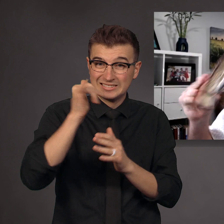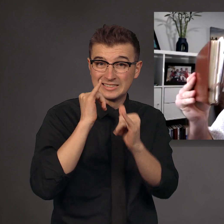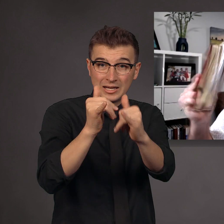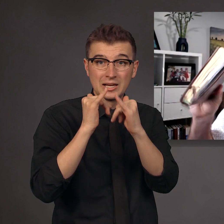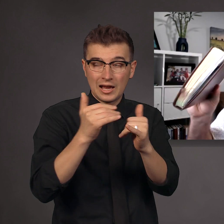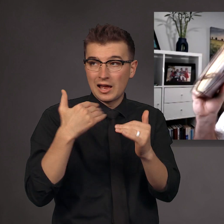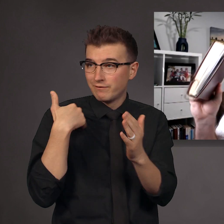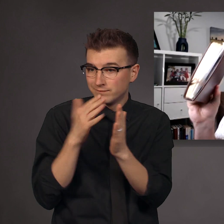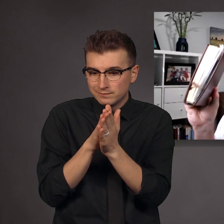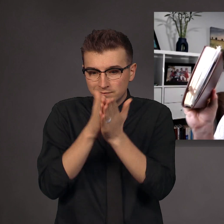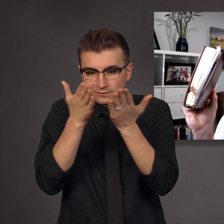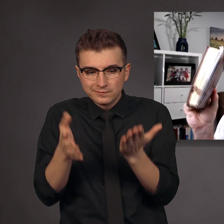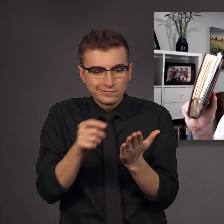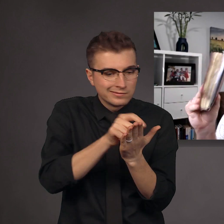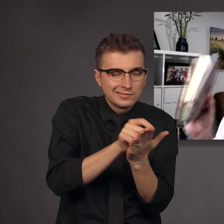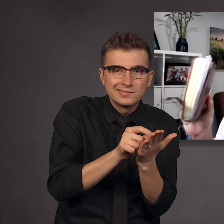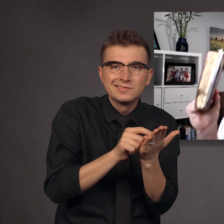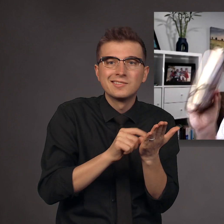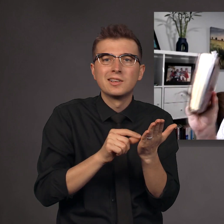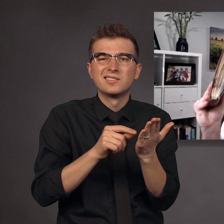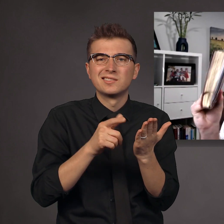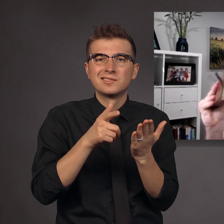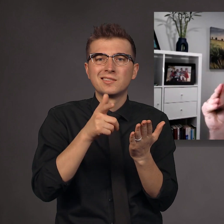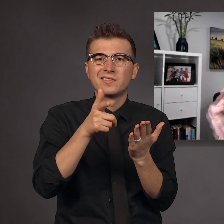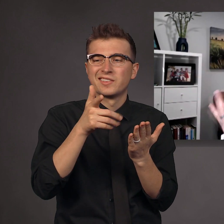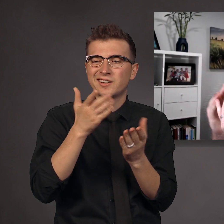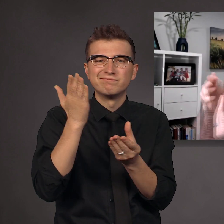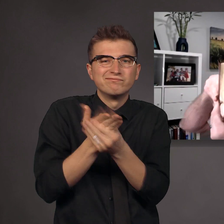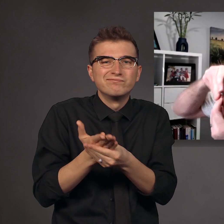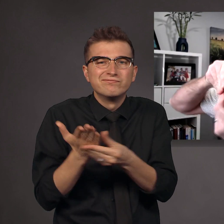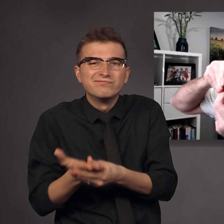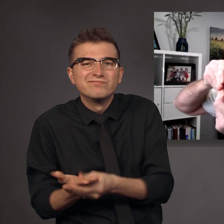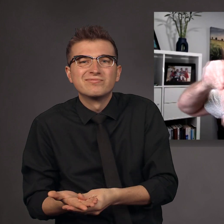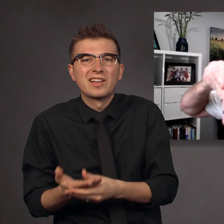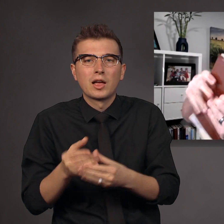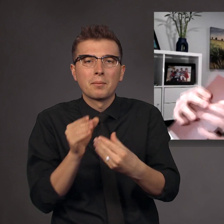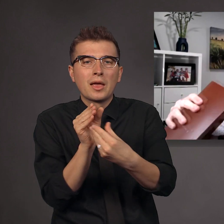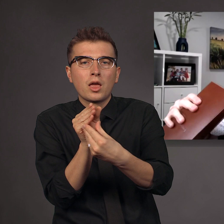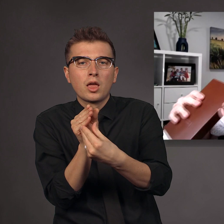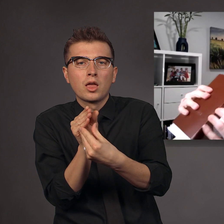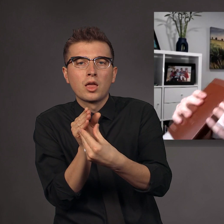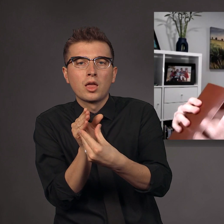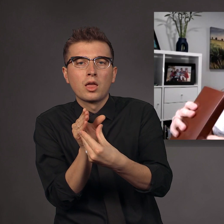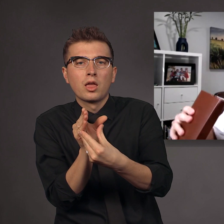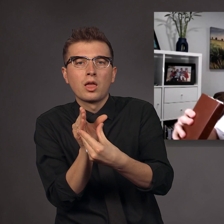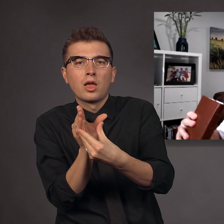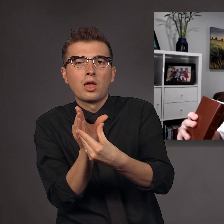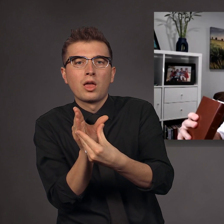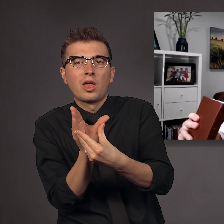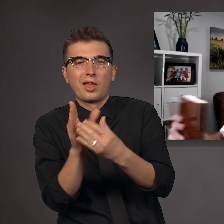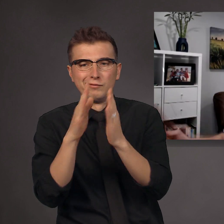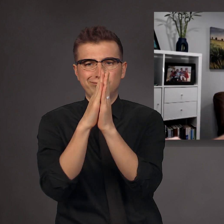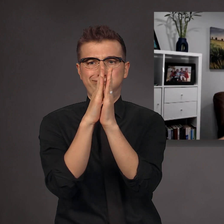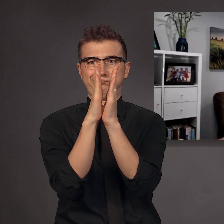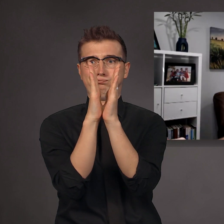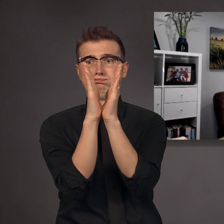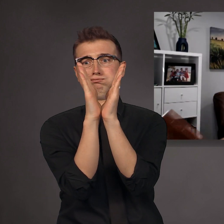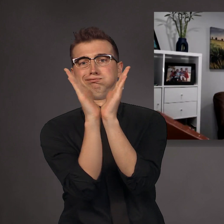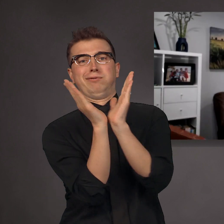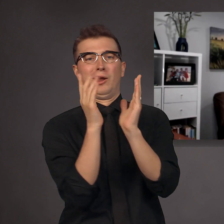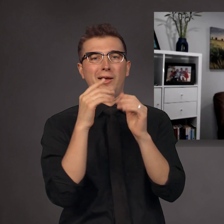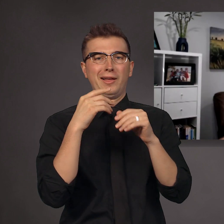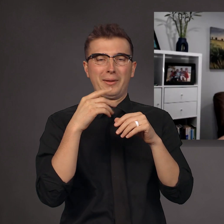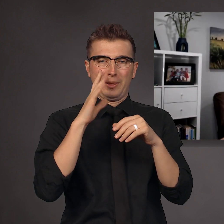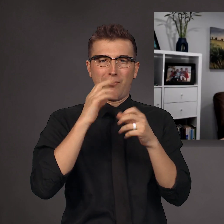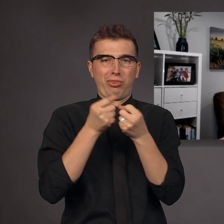maybe you still do, have one of these journals that you keep all of your stuff in and it gets starting to get thick and it's going to break. And anyway, for